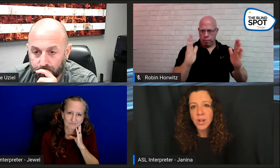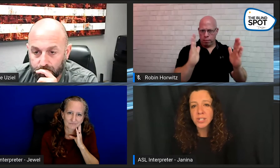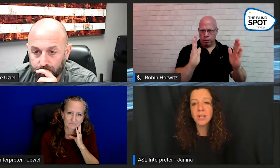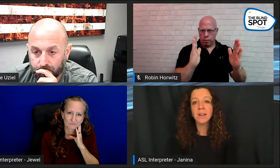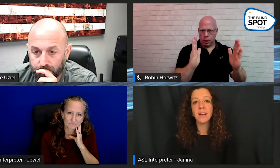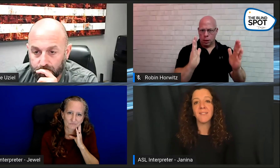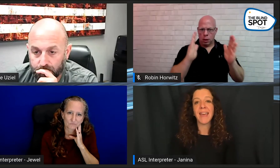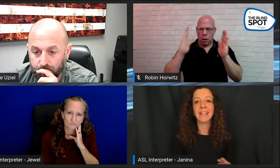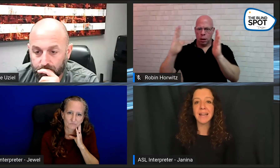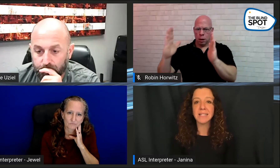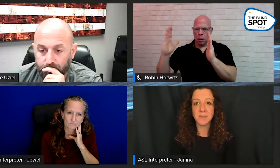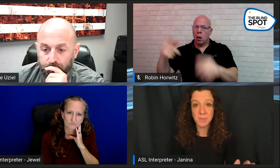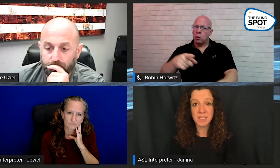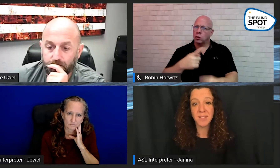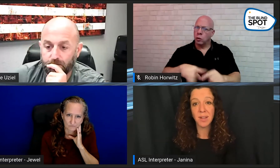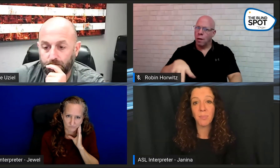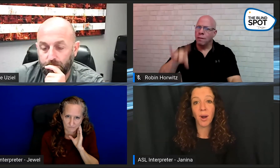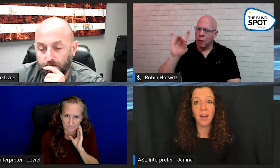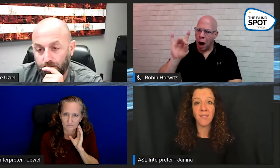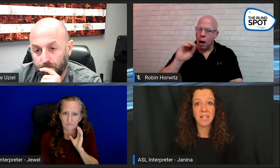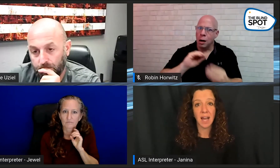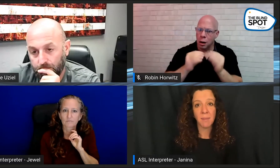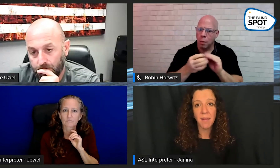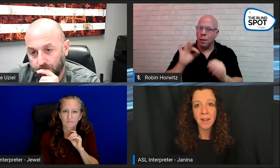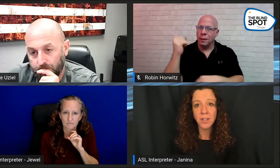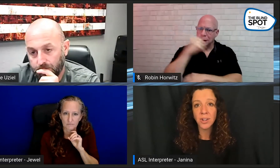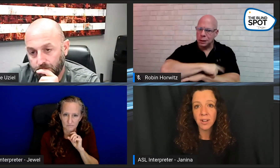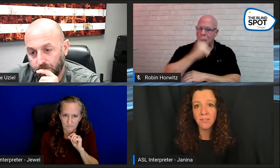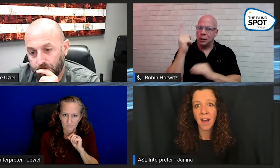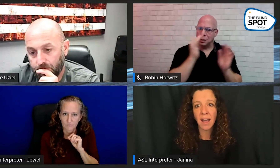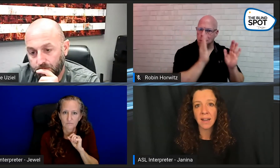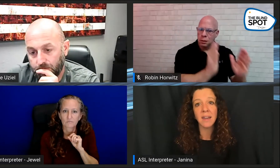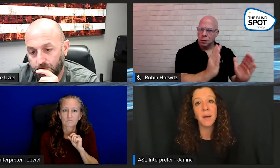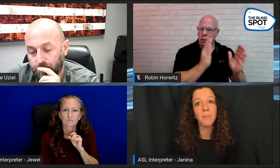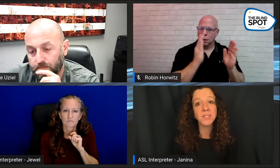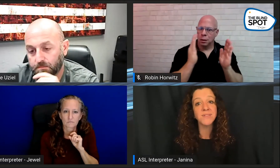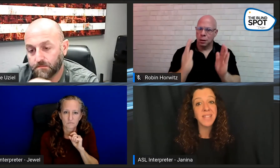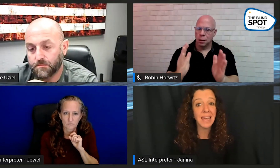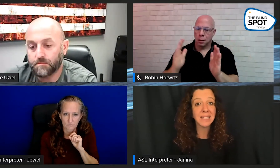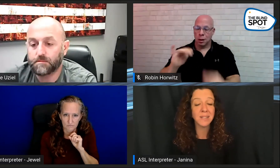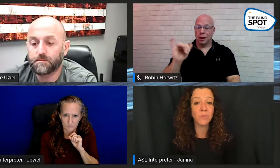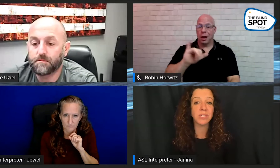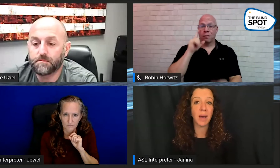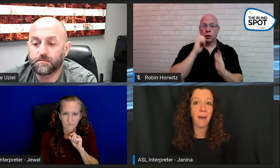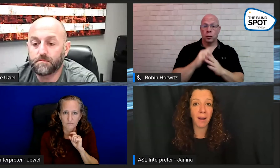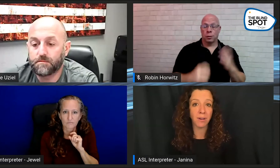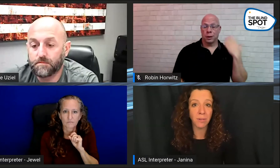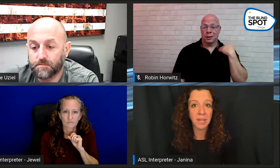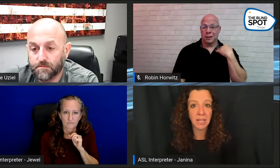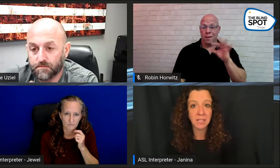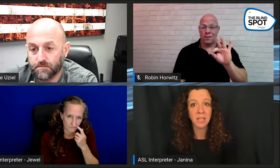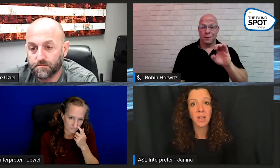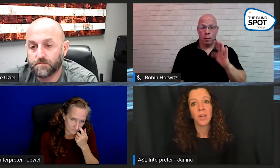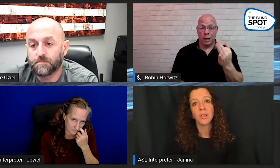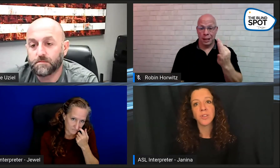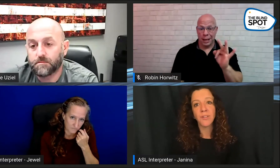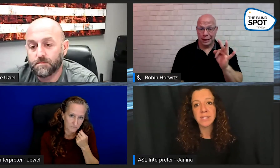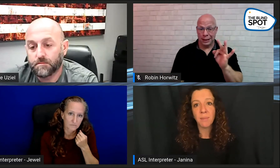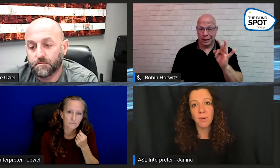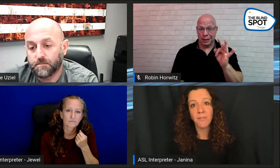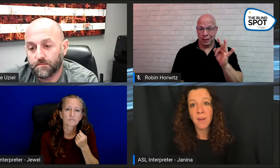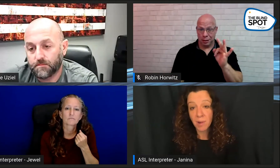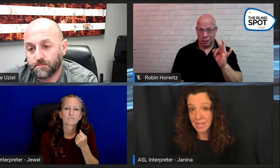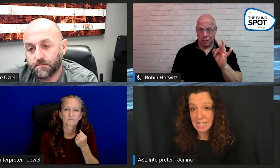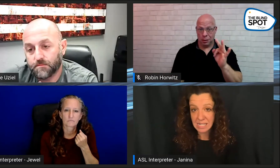If you start to kind of analyze a specific part of that timeline, you're going to find numbers of days in which that pattern repeats. So